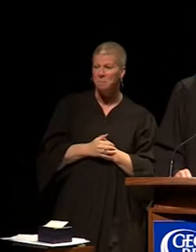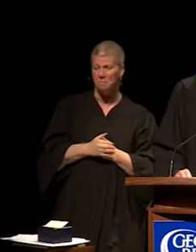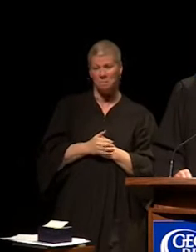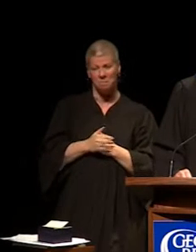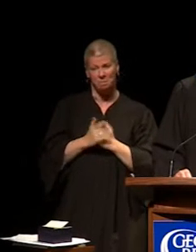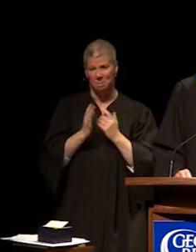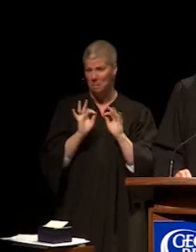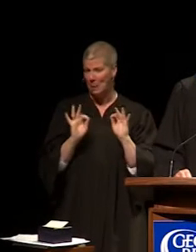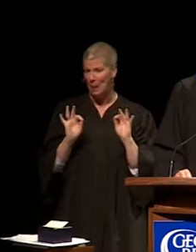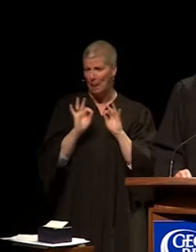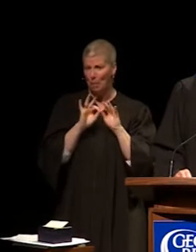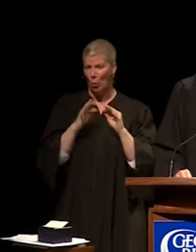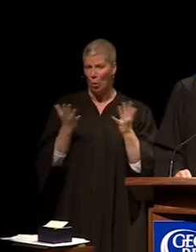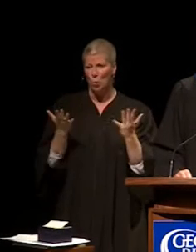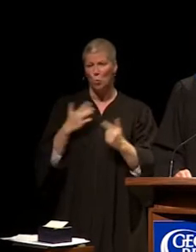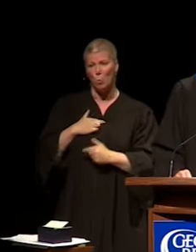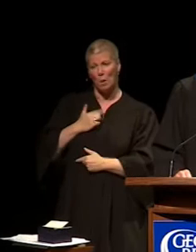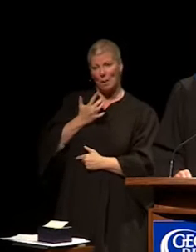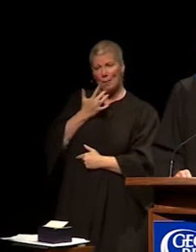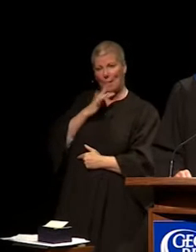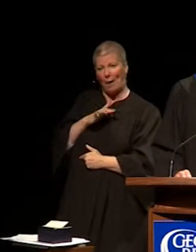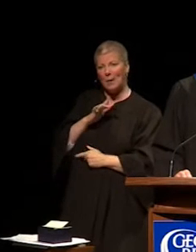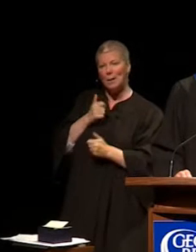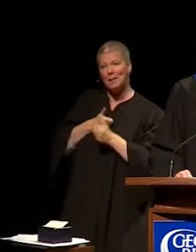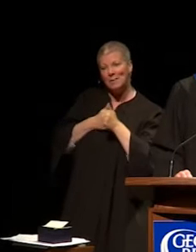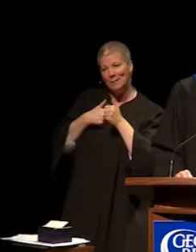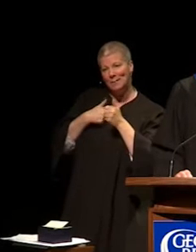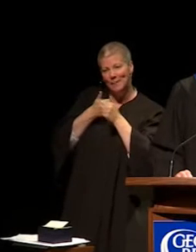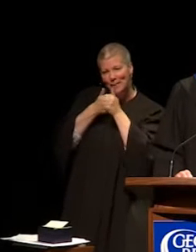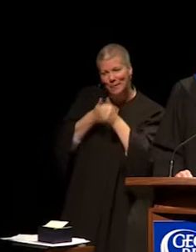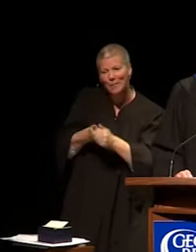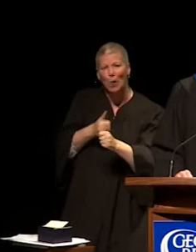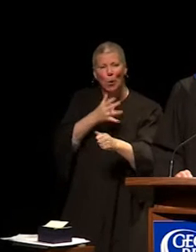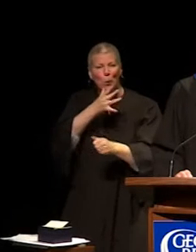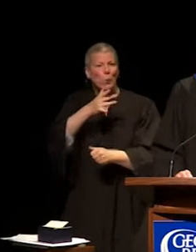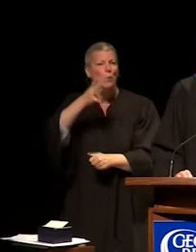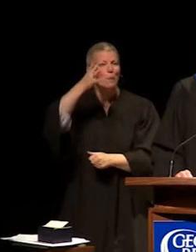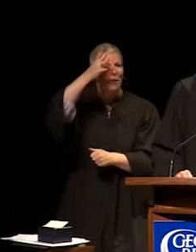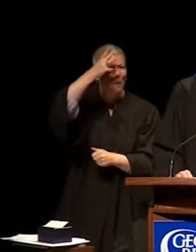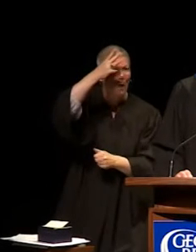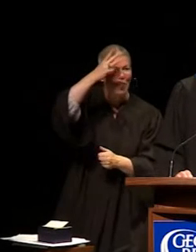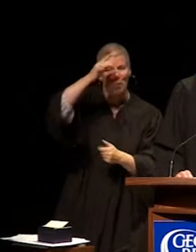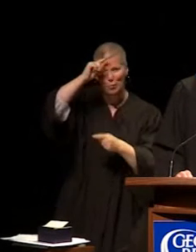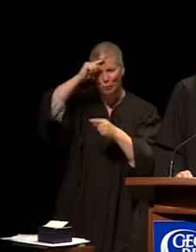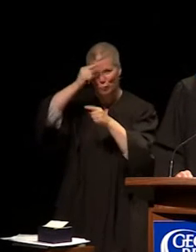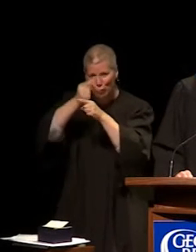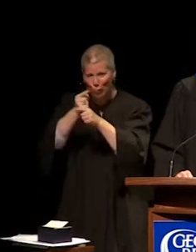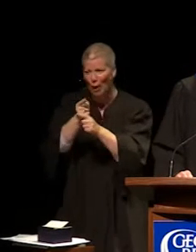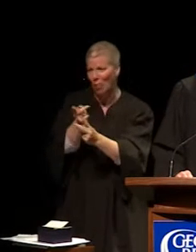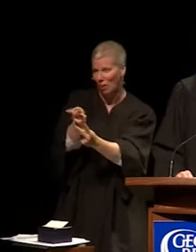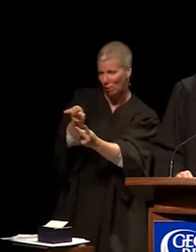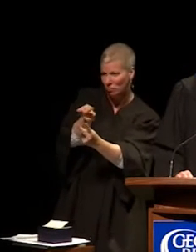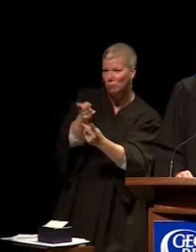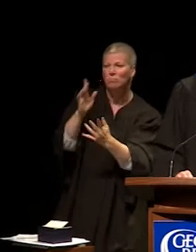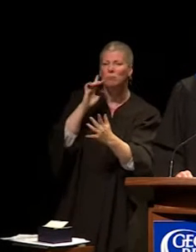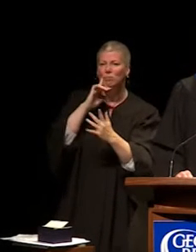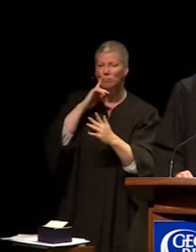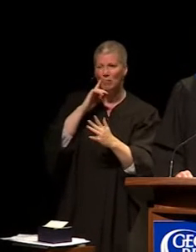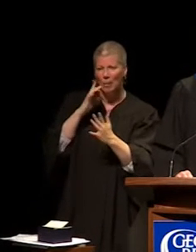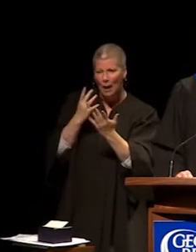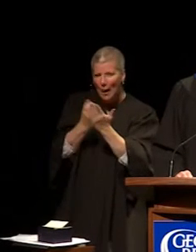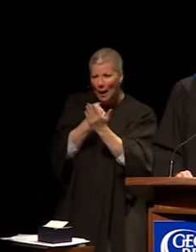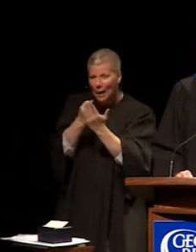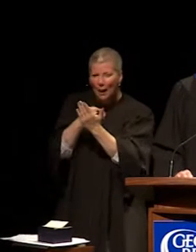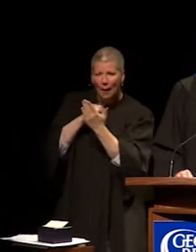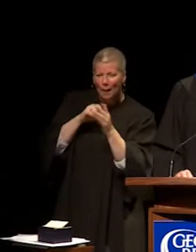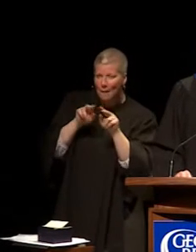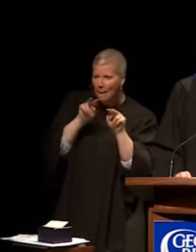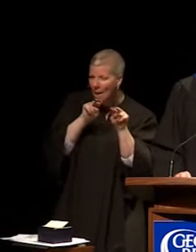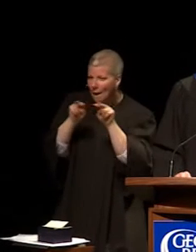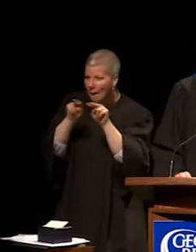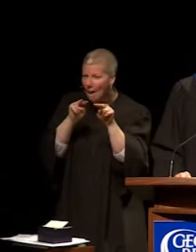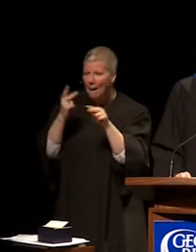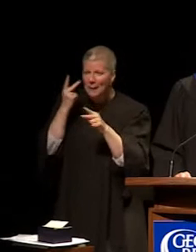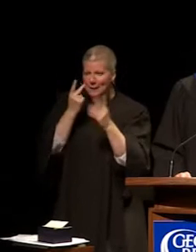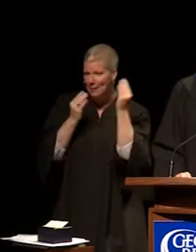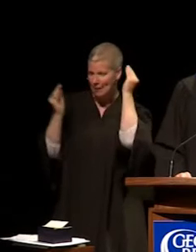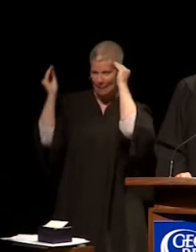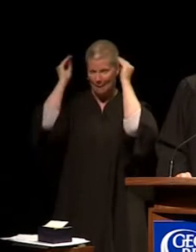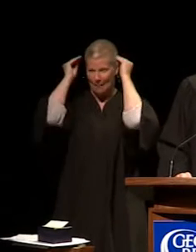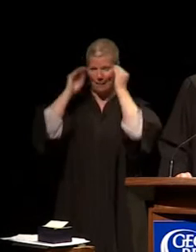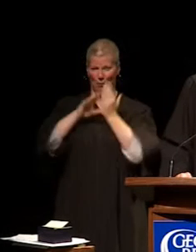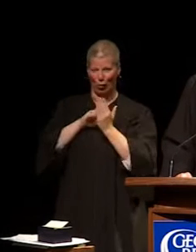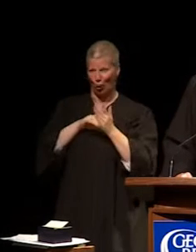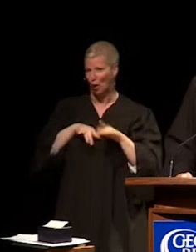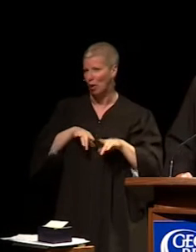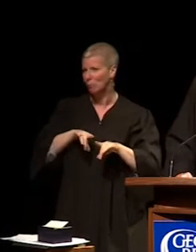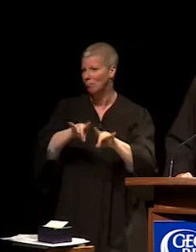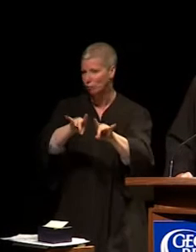good fortune to shadow my dad, my brothers, and the trades as my source of learning the business.